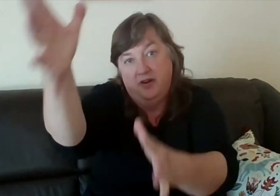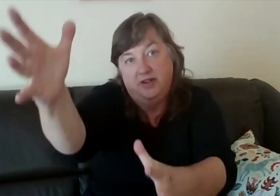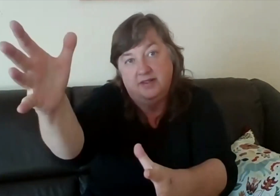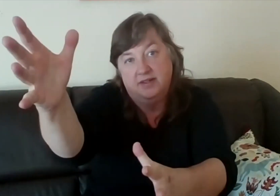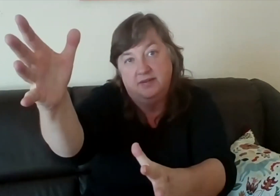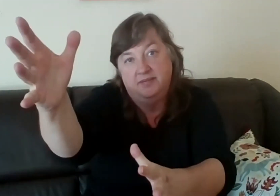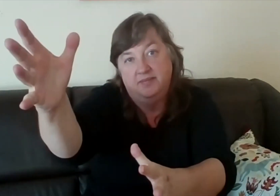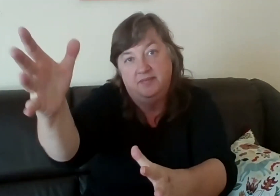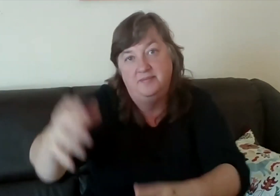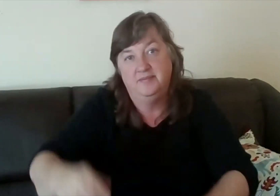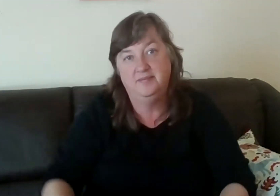Grandparents.